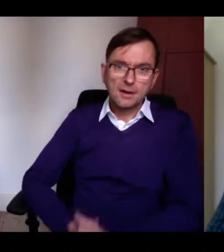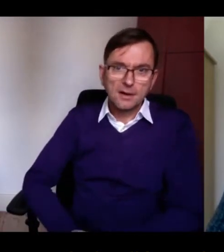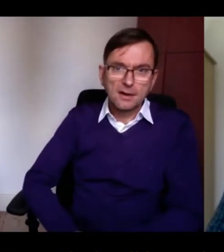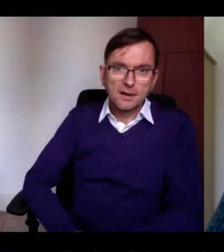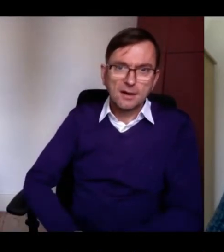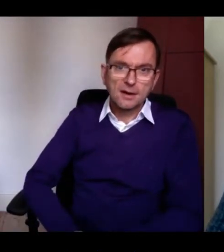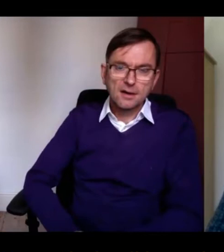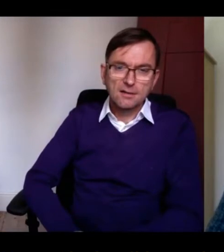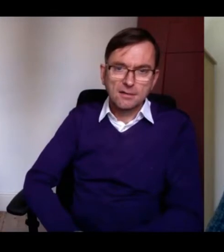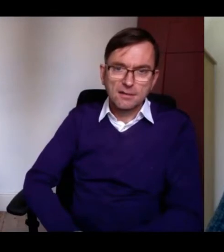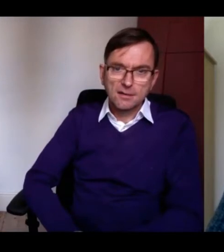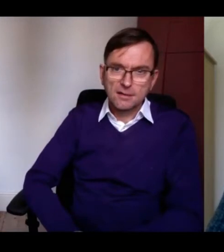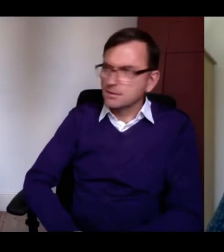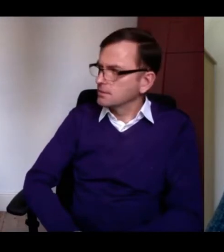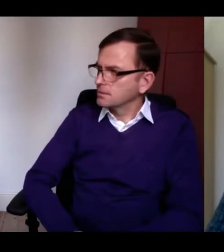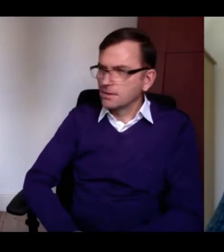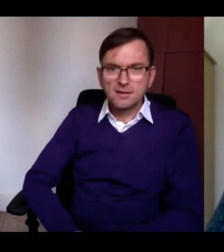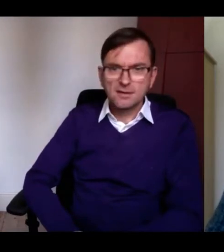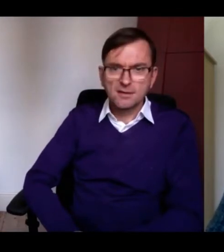shall we? Normal. Yeah.